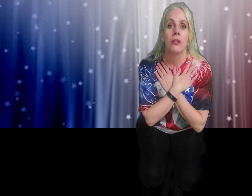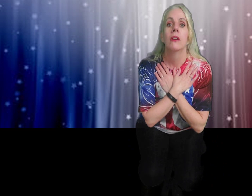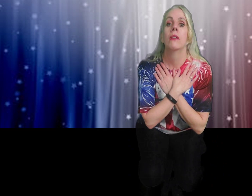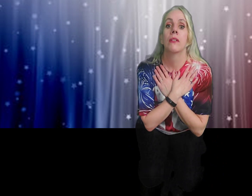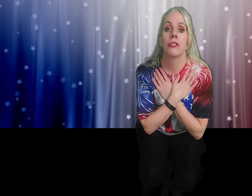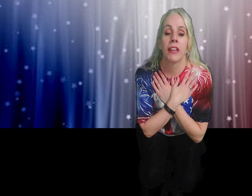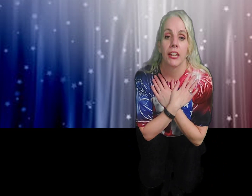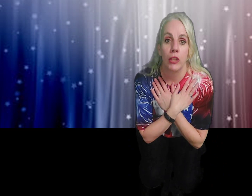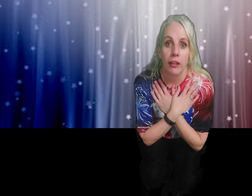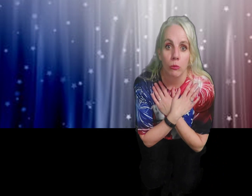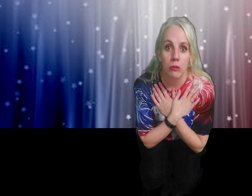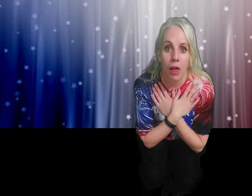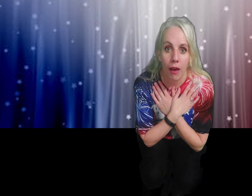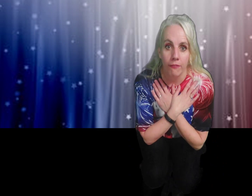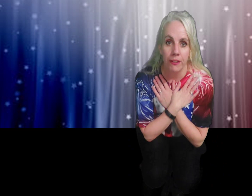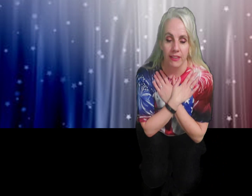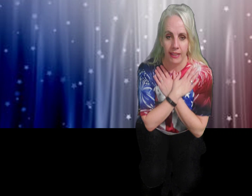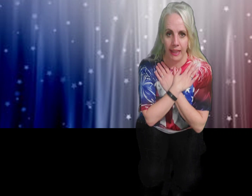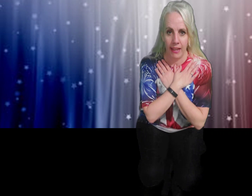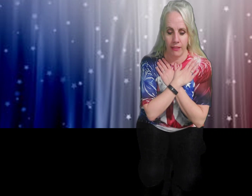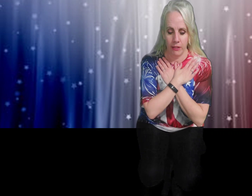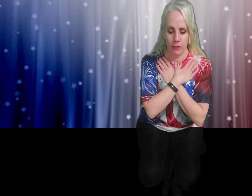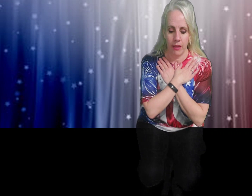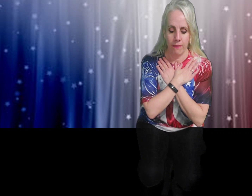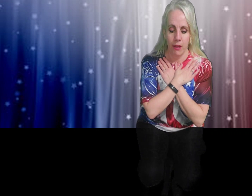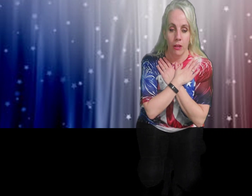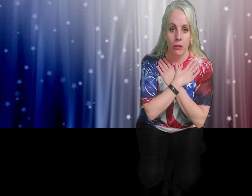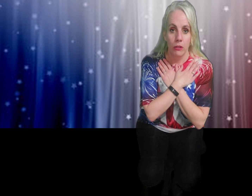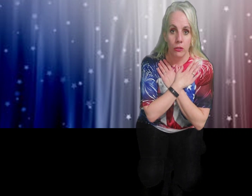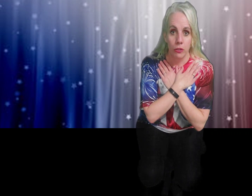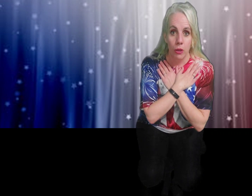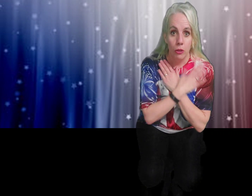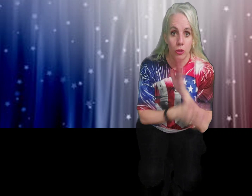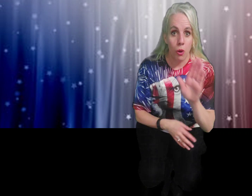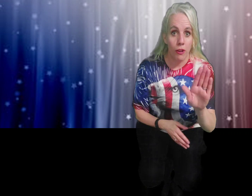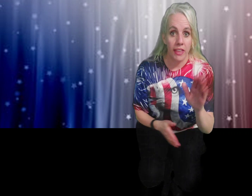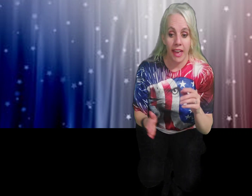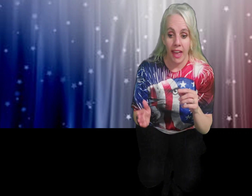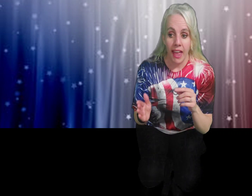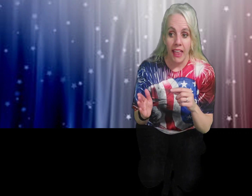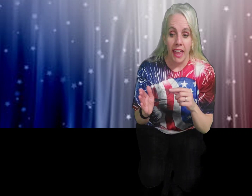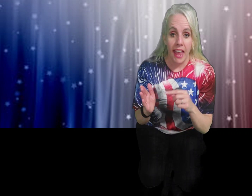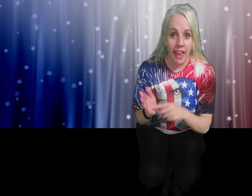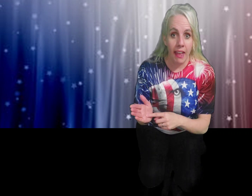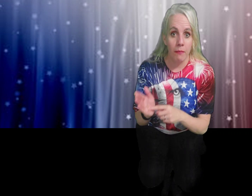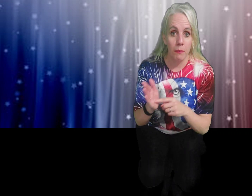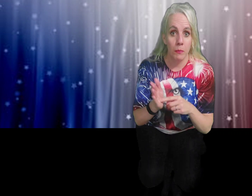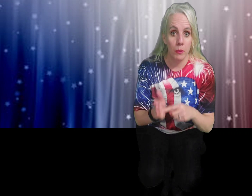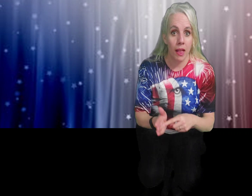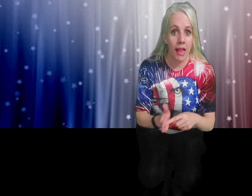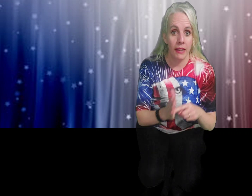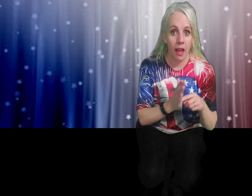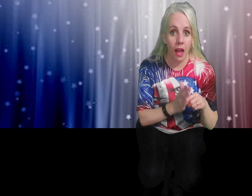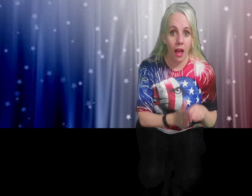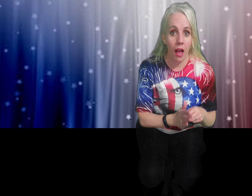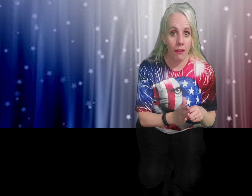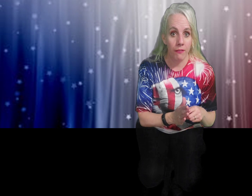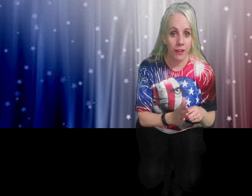saying that you love the land that you love. You're the emblem of